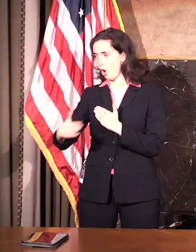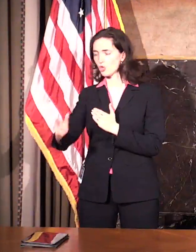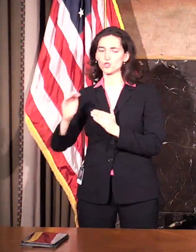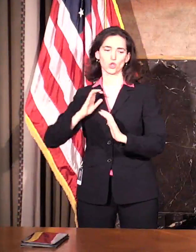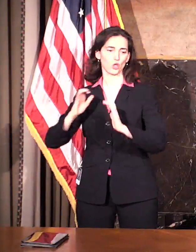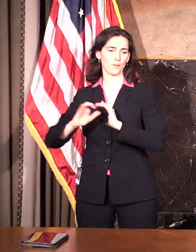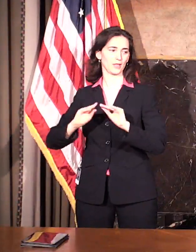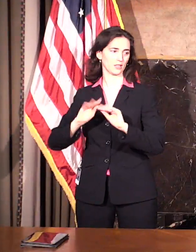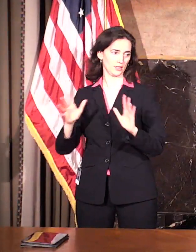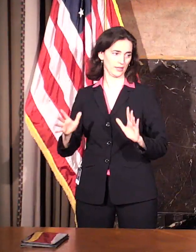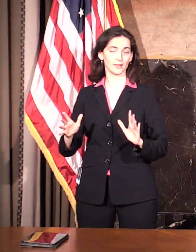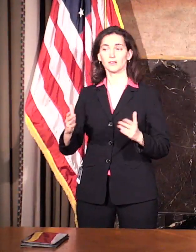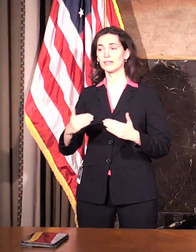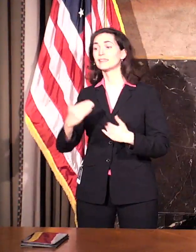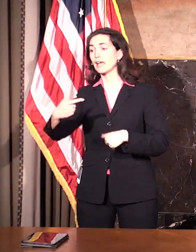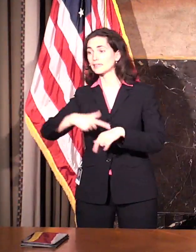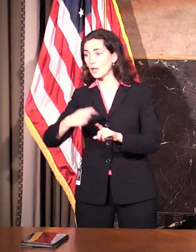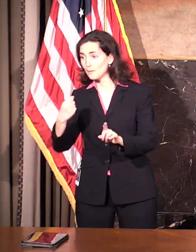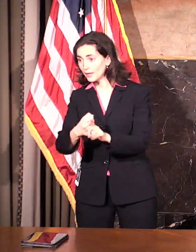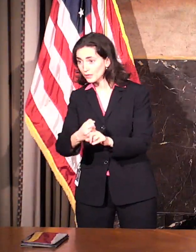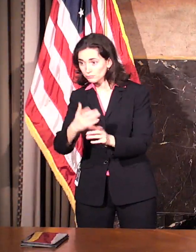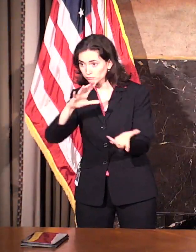for the next events as well.